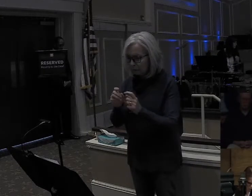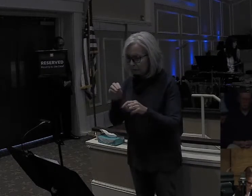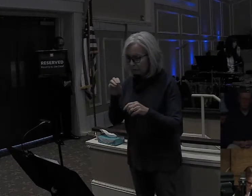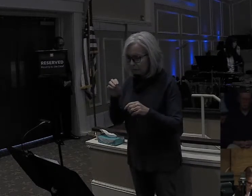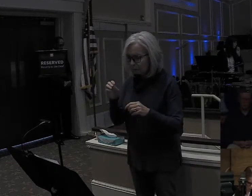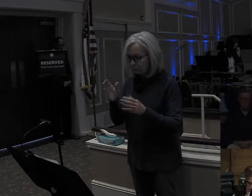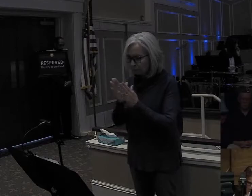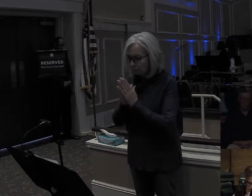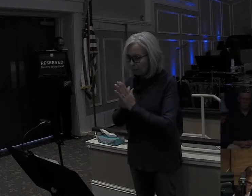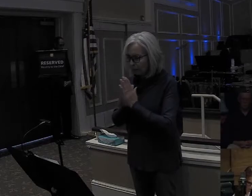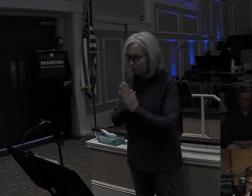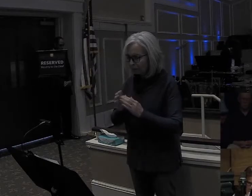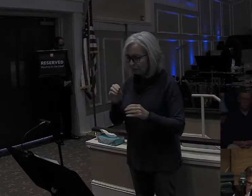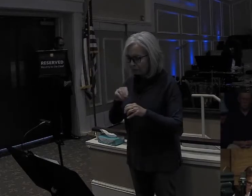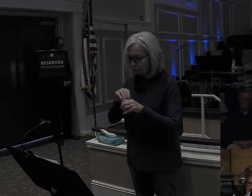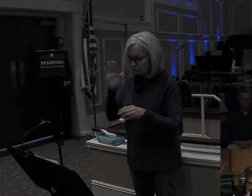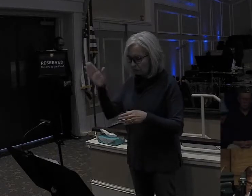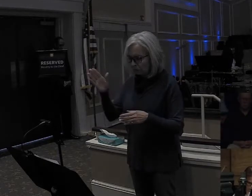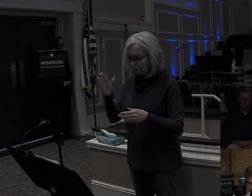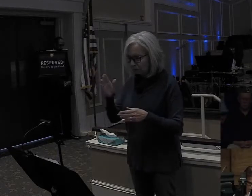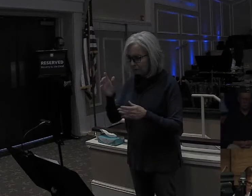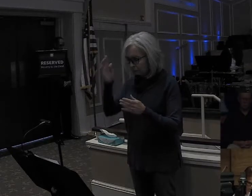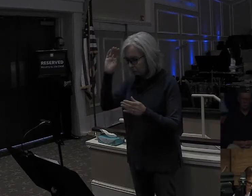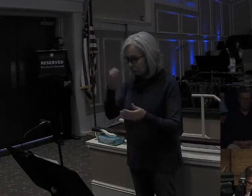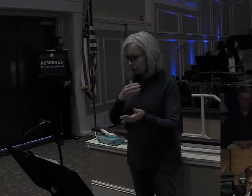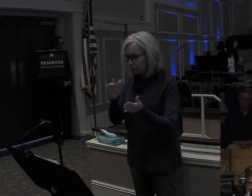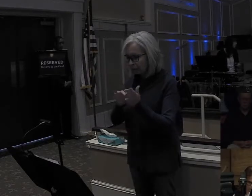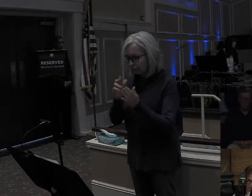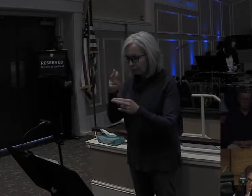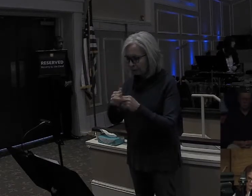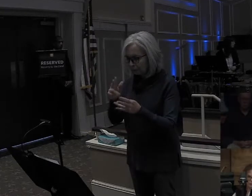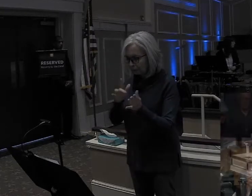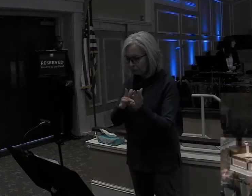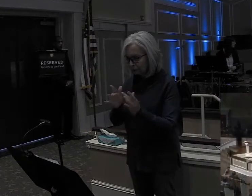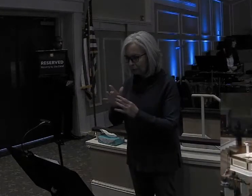And so we pray all these things for your precious son's name, Jesus. Amen.